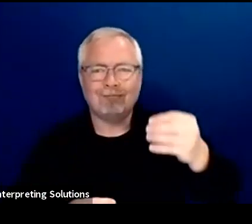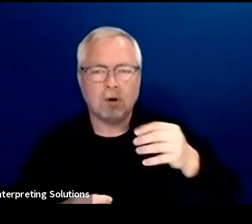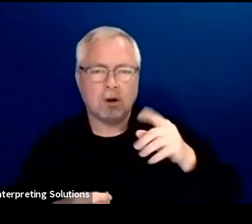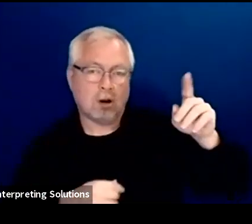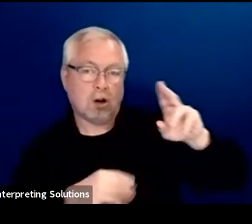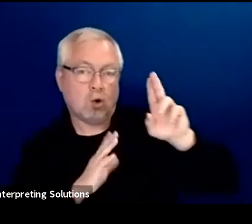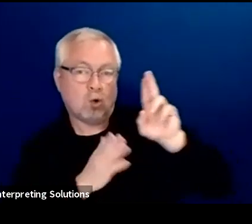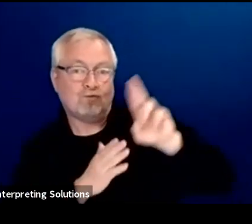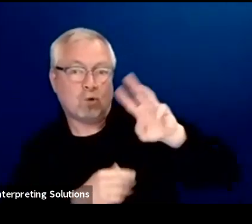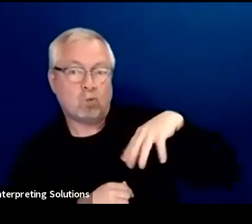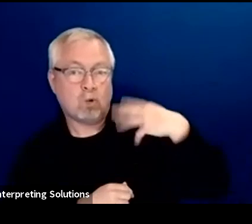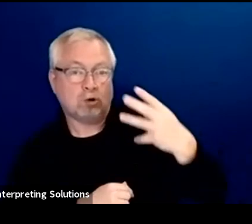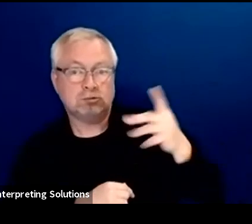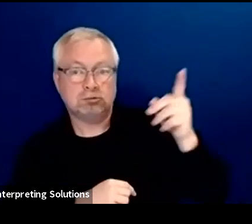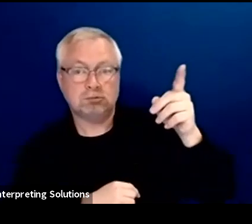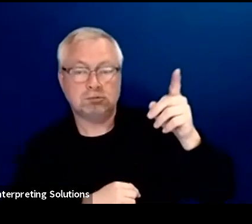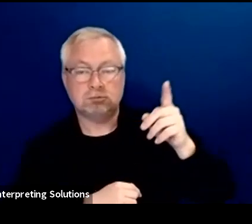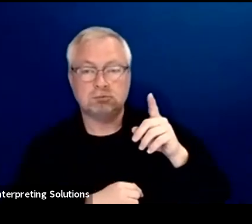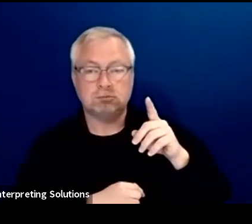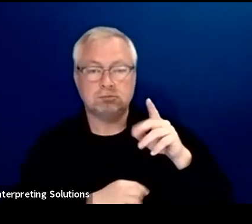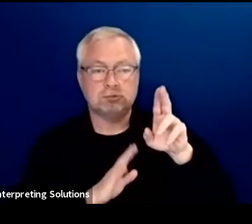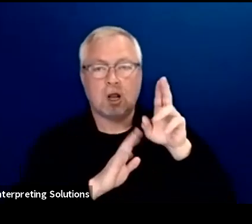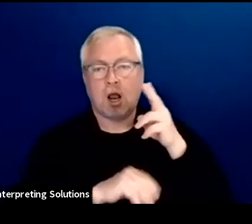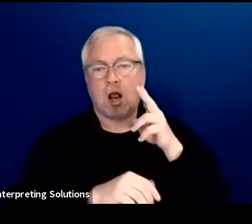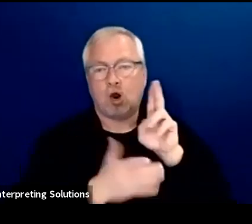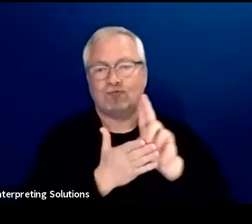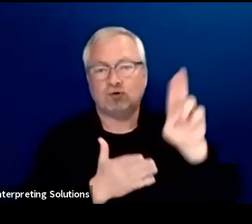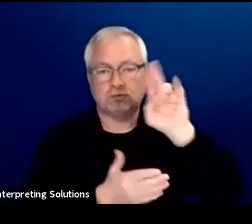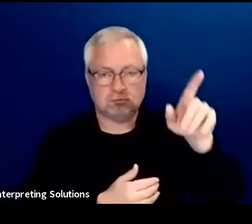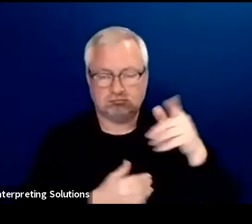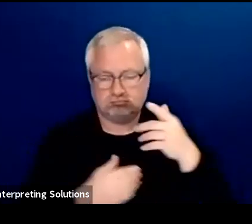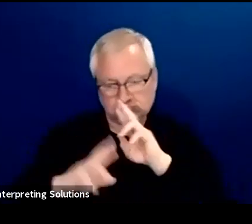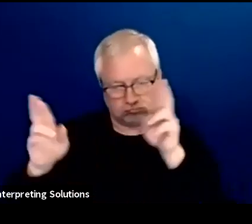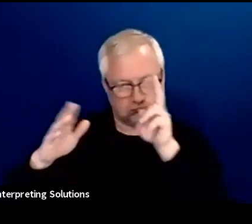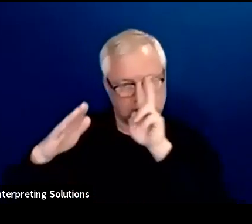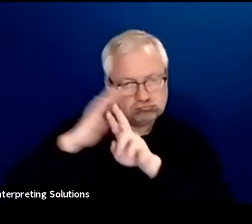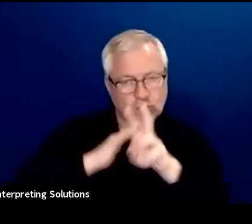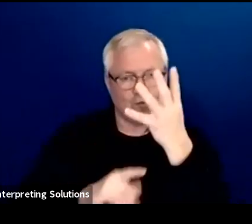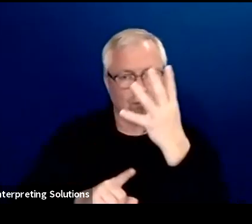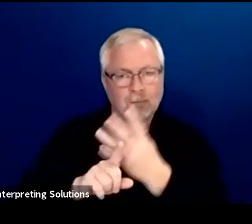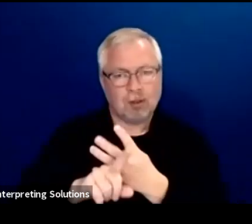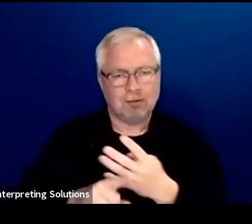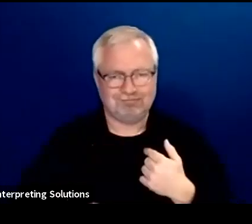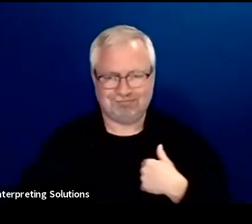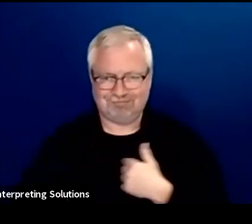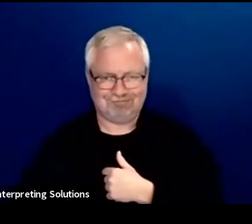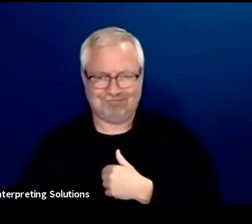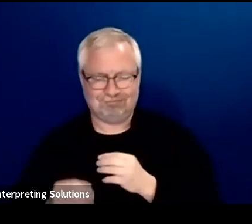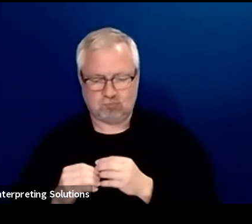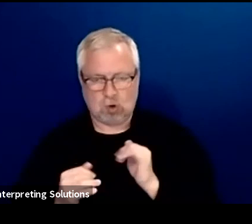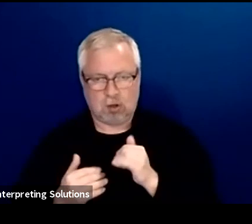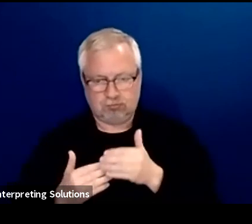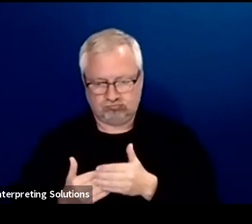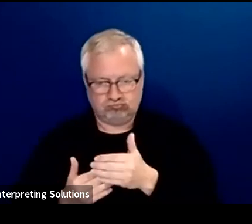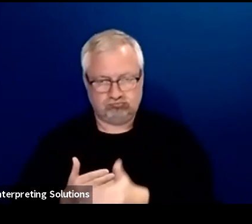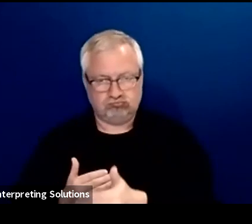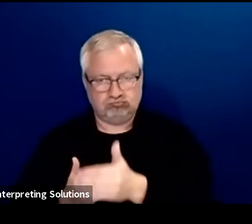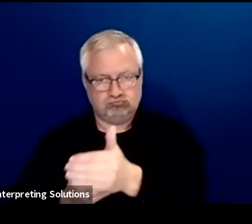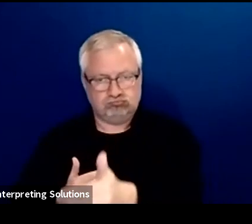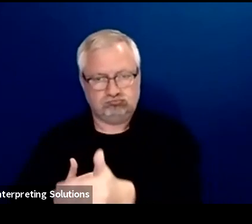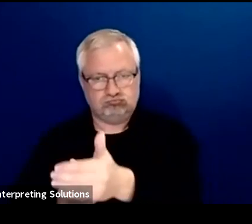So the data just aren't apples to apples in terms of totals that we're looking for. Sorry for the long answer,